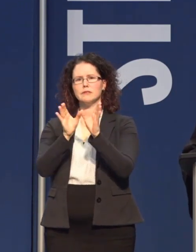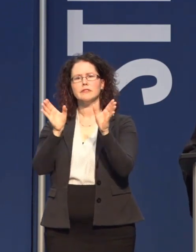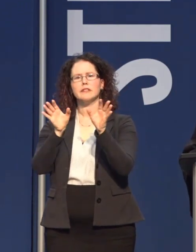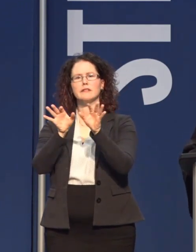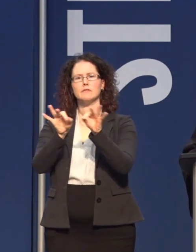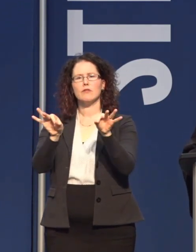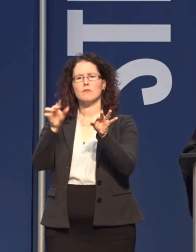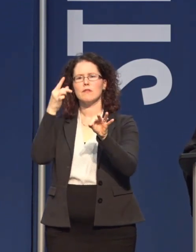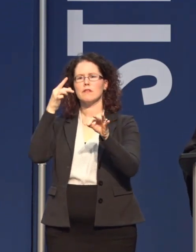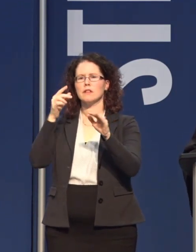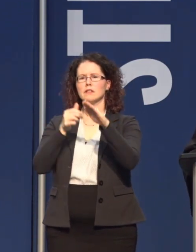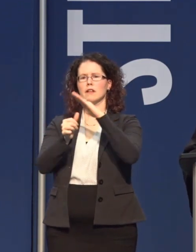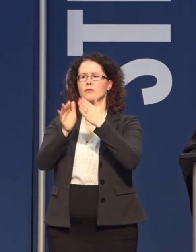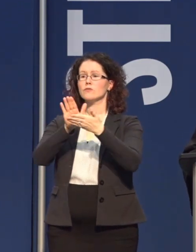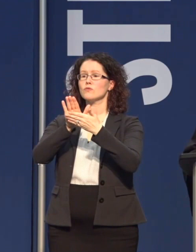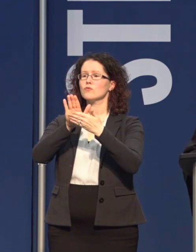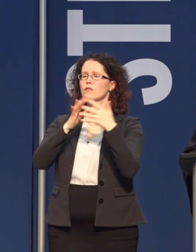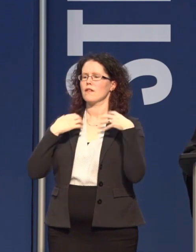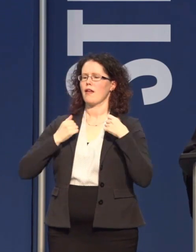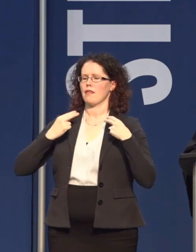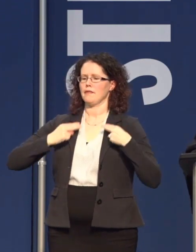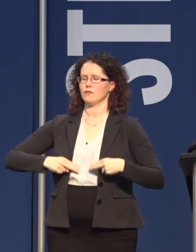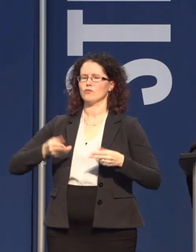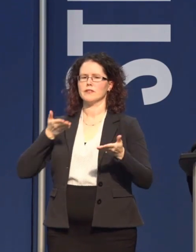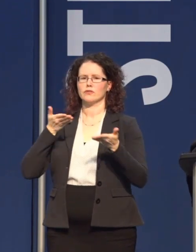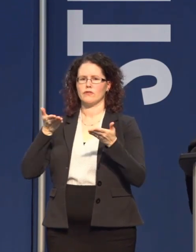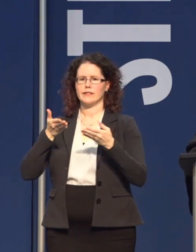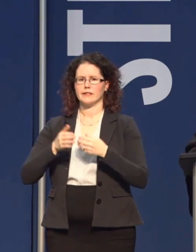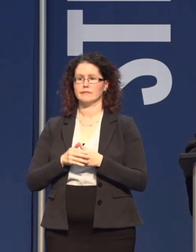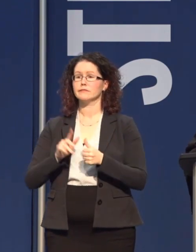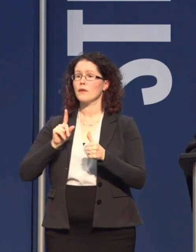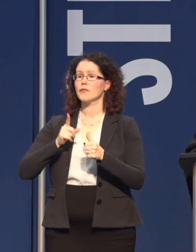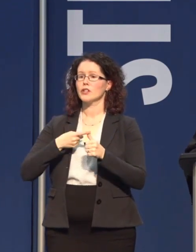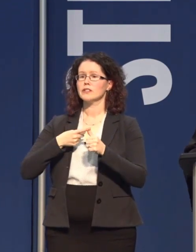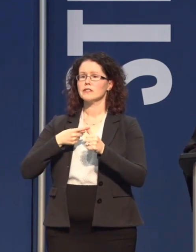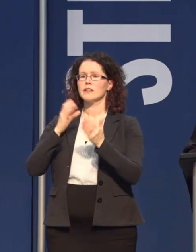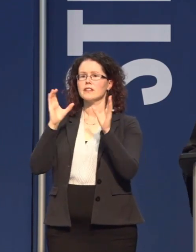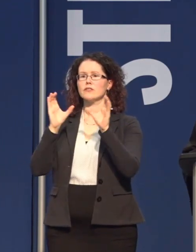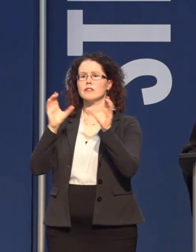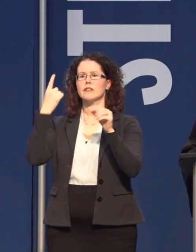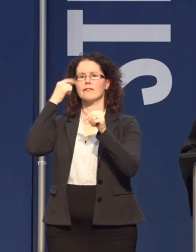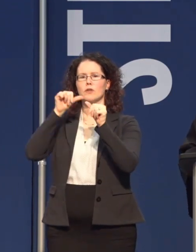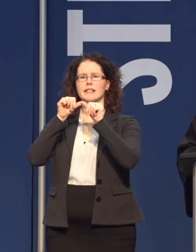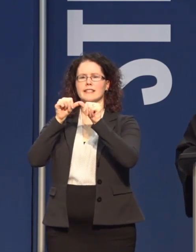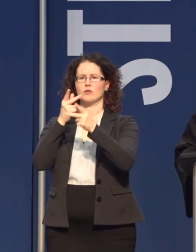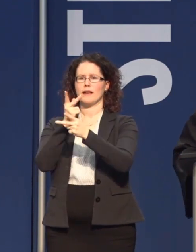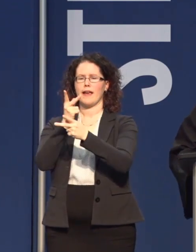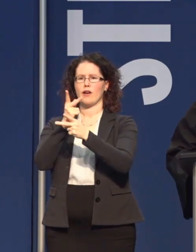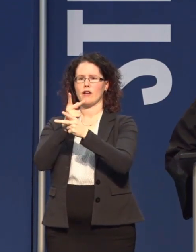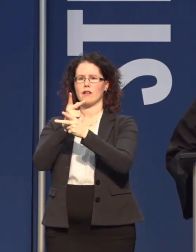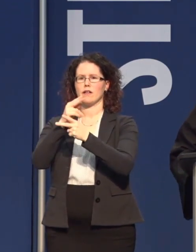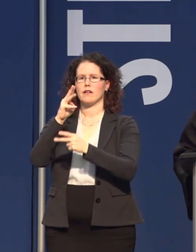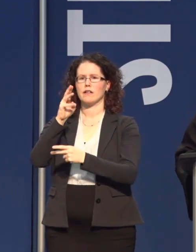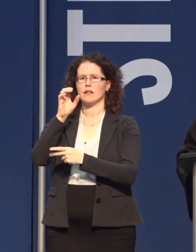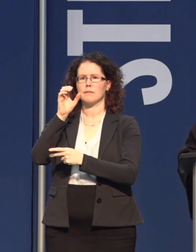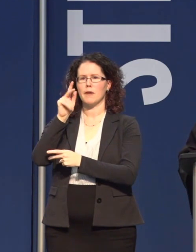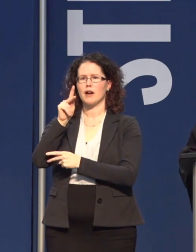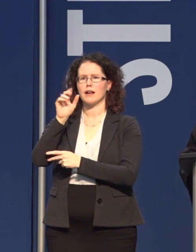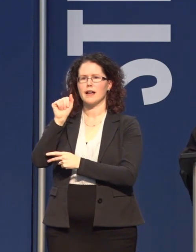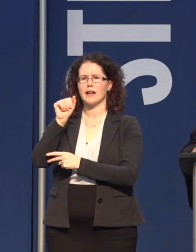of Health and Human Services, beginning with the candidates for the Certificate in Continuing Care, beginning with Mark